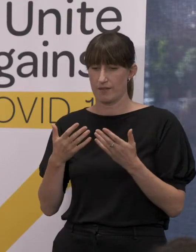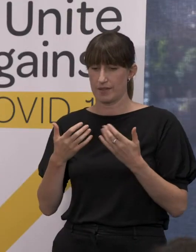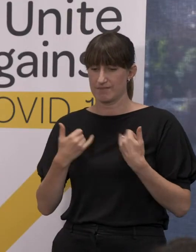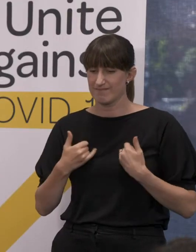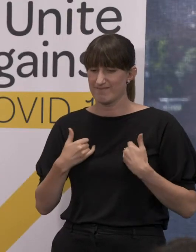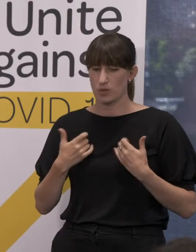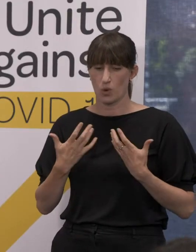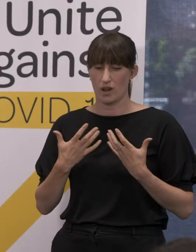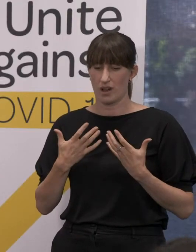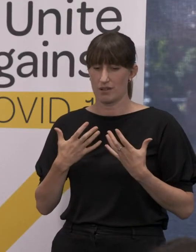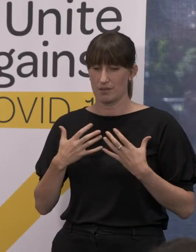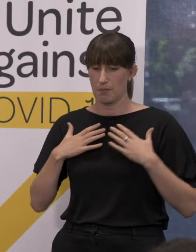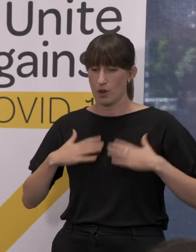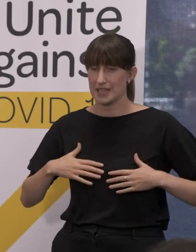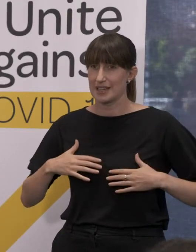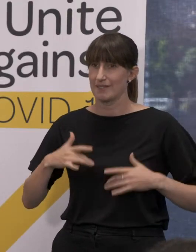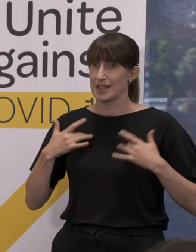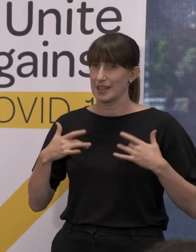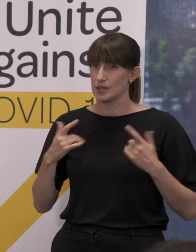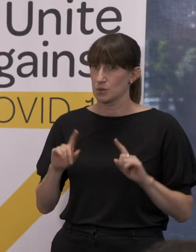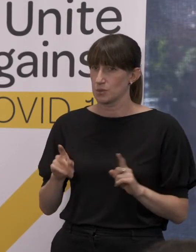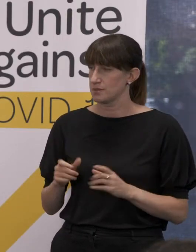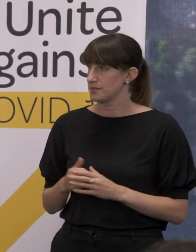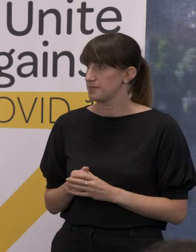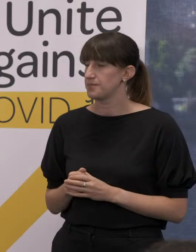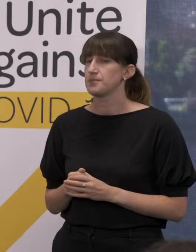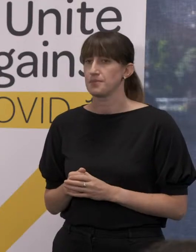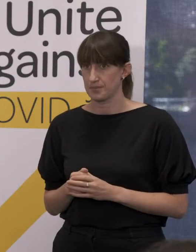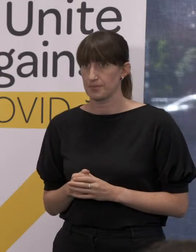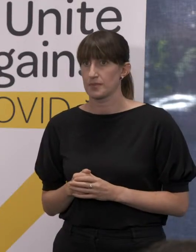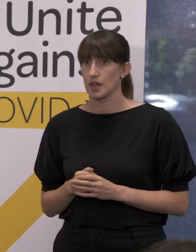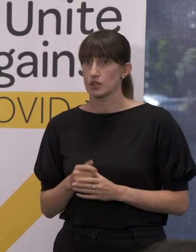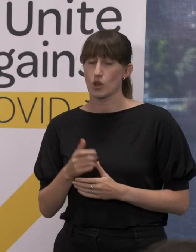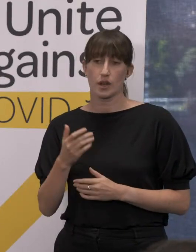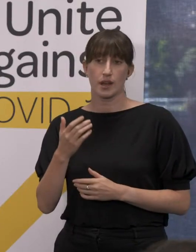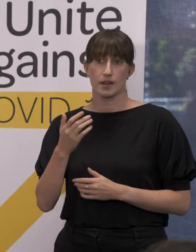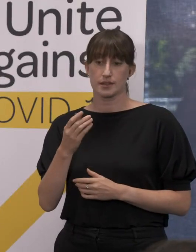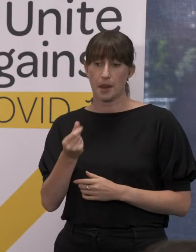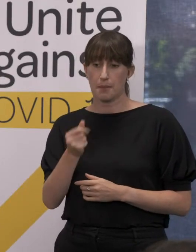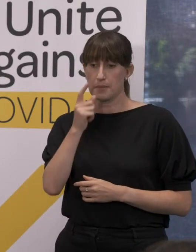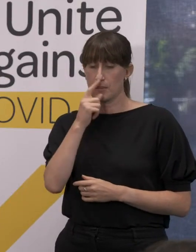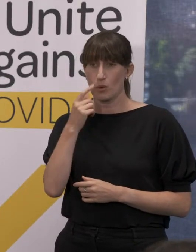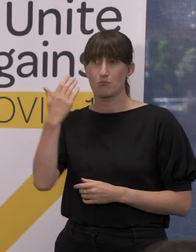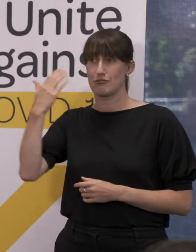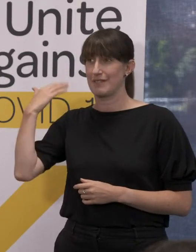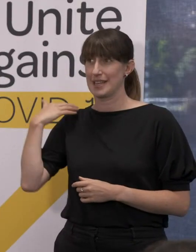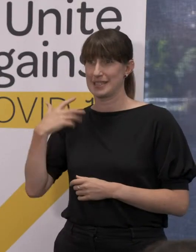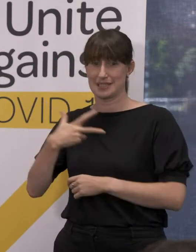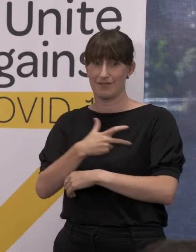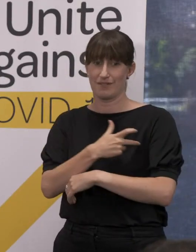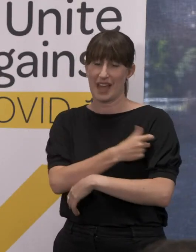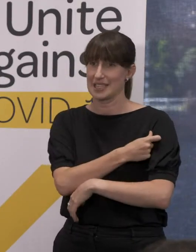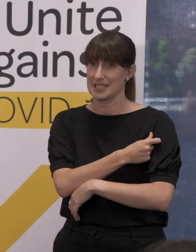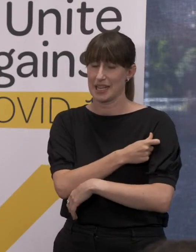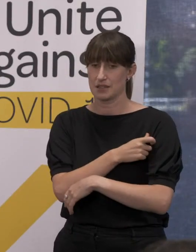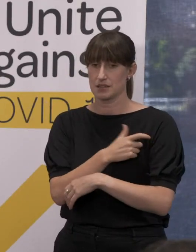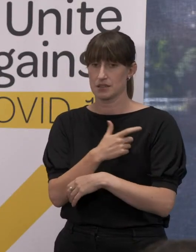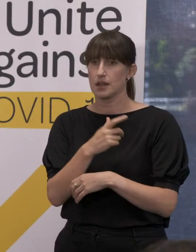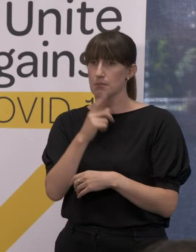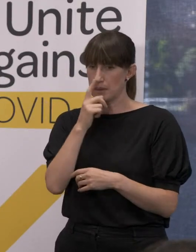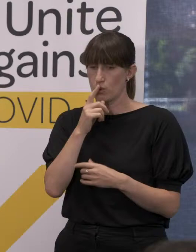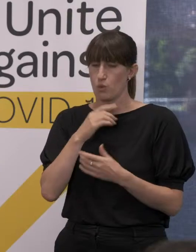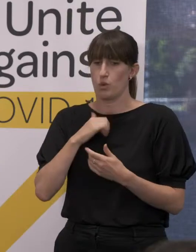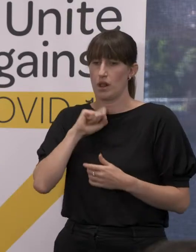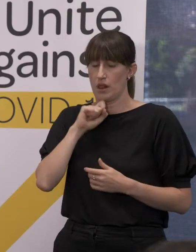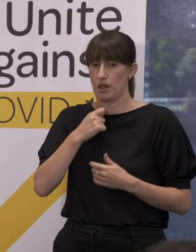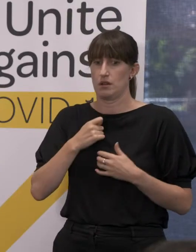some people who have had allergic reactions to other vaccines, and remembering that the vaccine has a number of components of it, and usually the